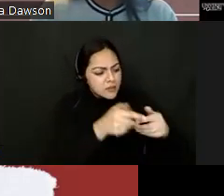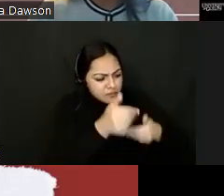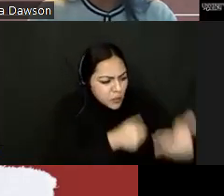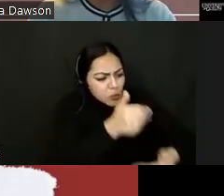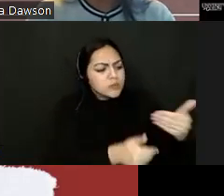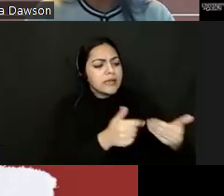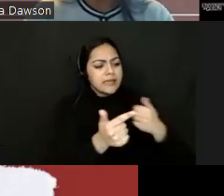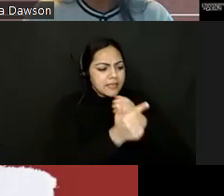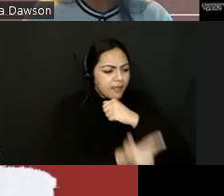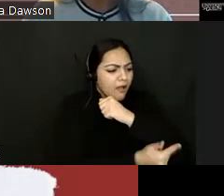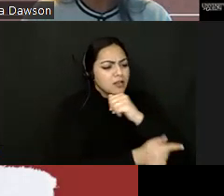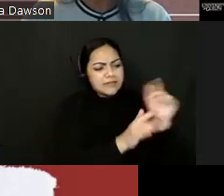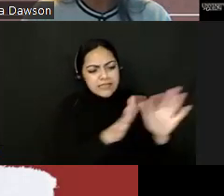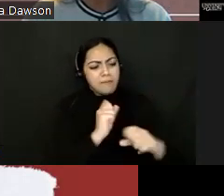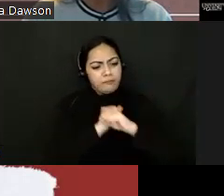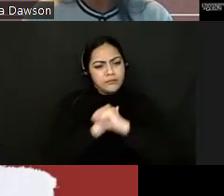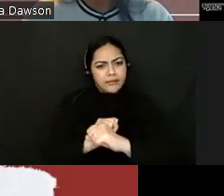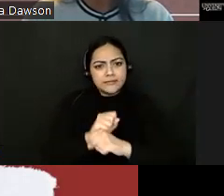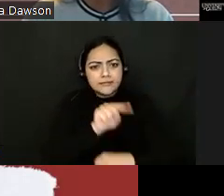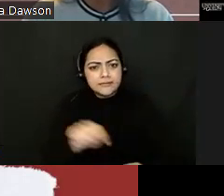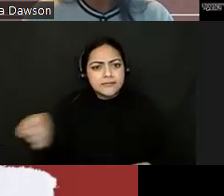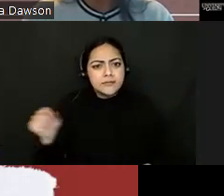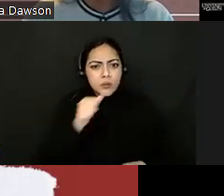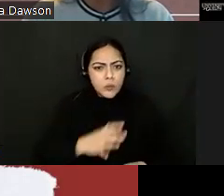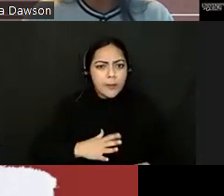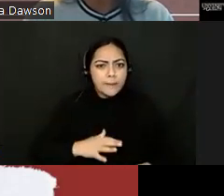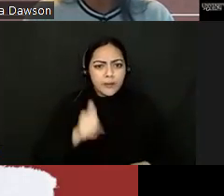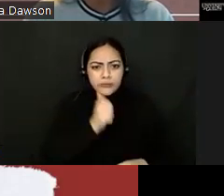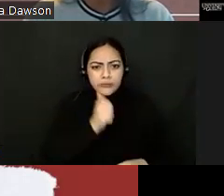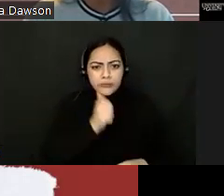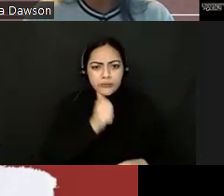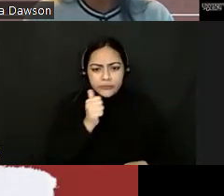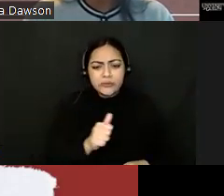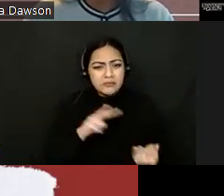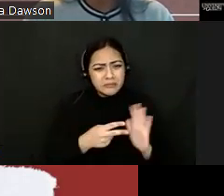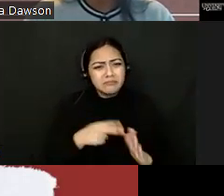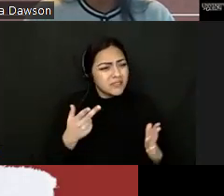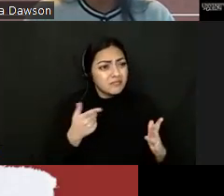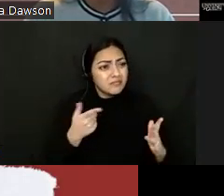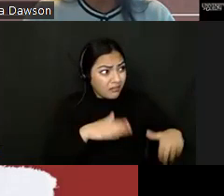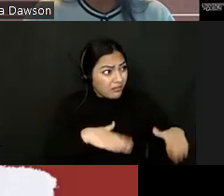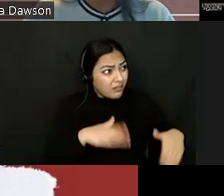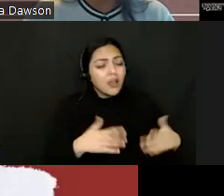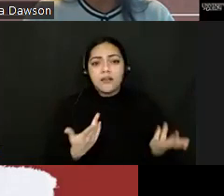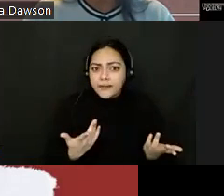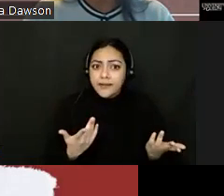And so some of our most marginalized and vulnerable were made at greatest risk despite this progress on